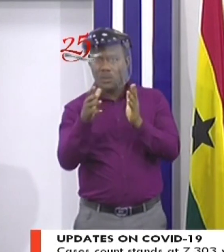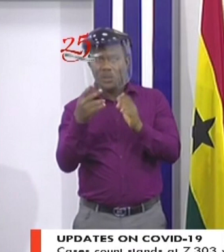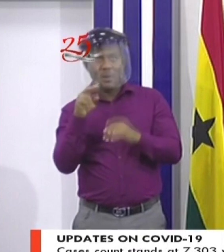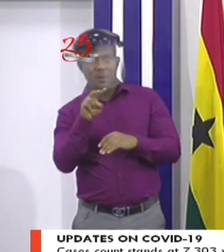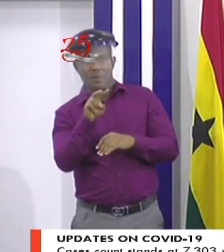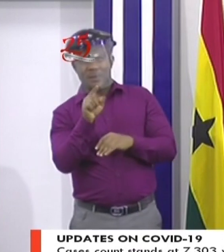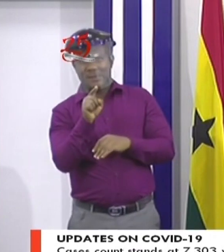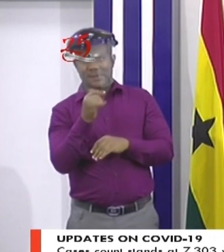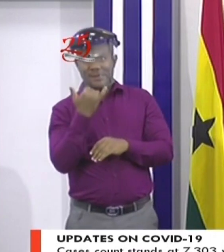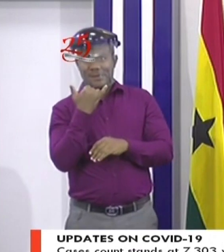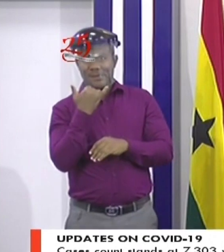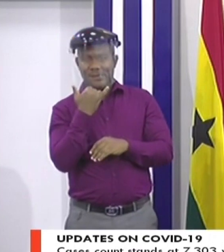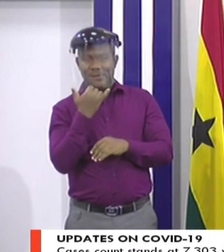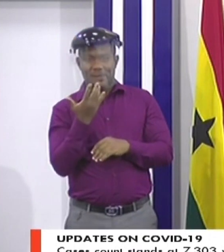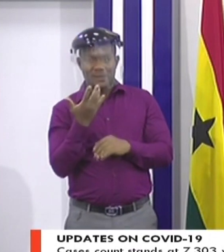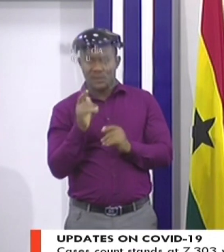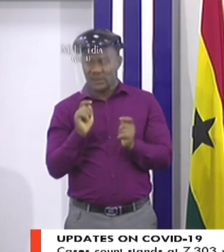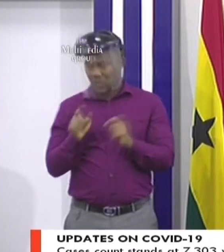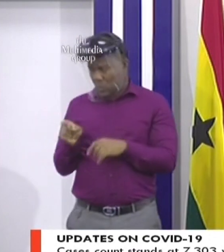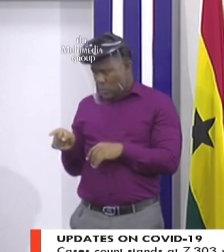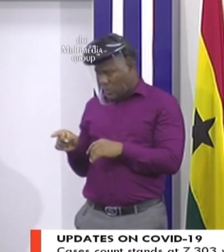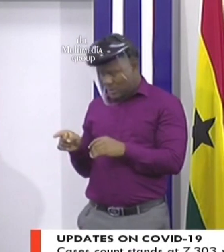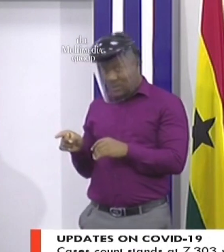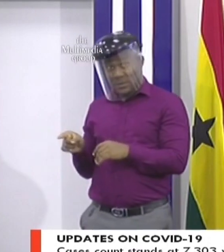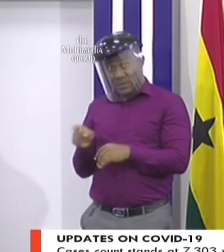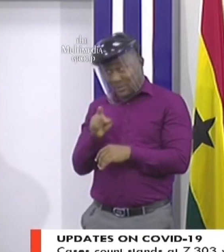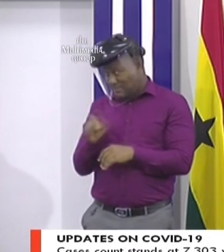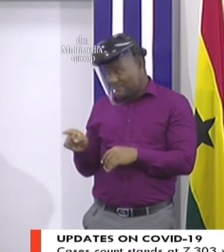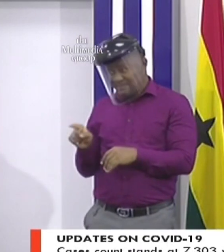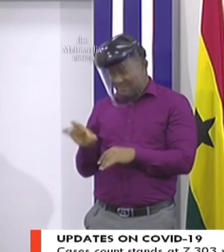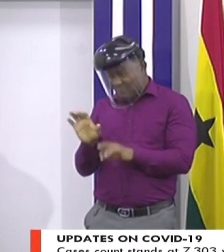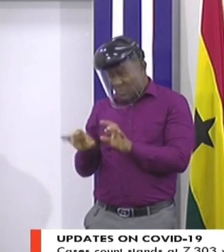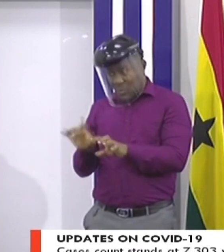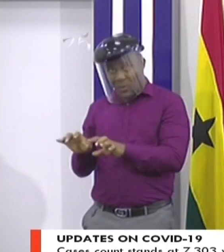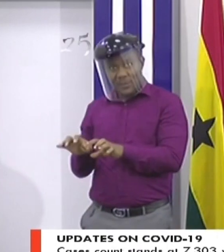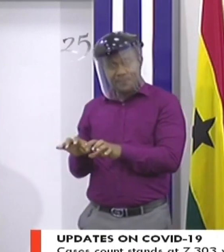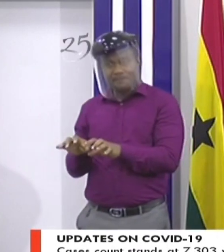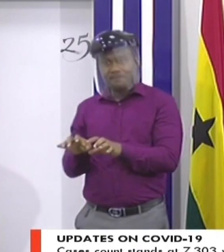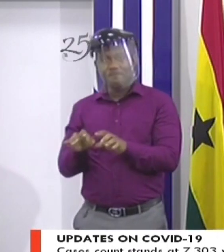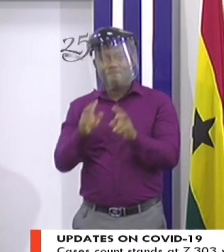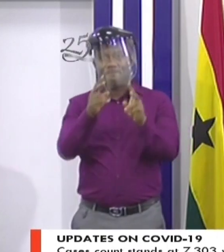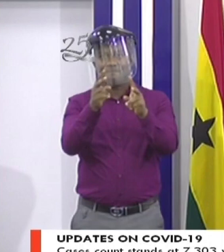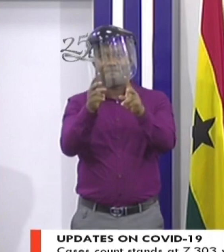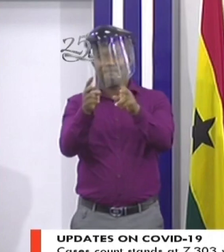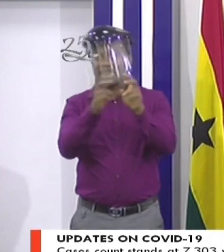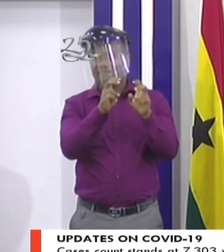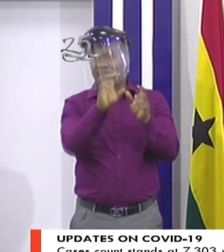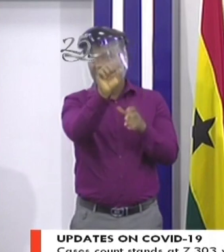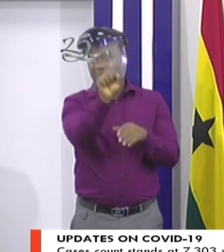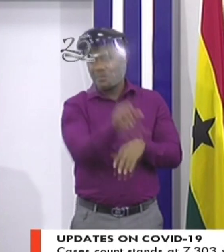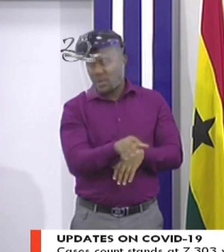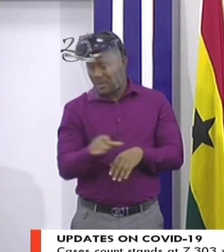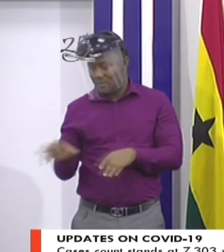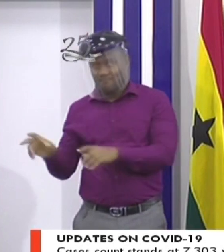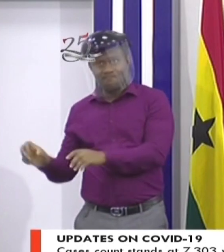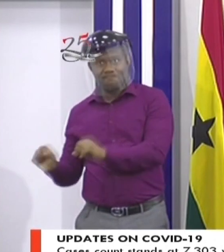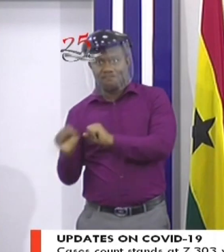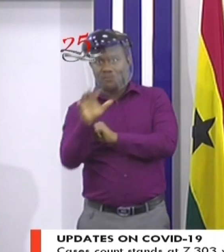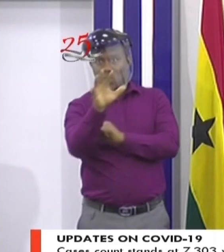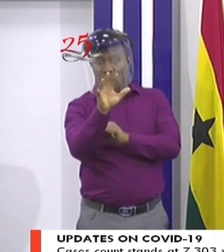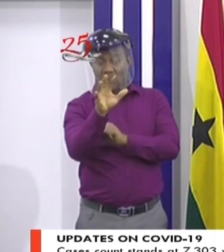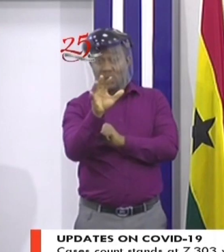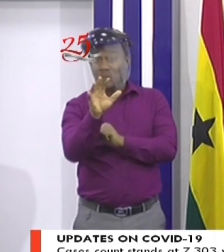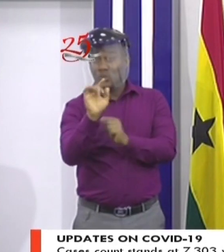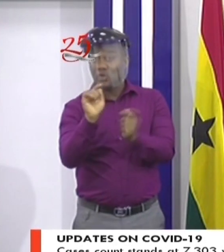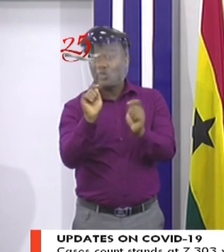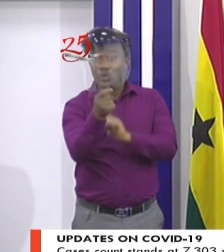that things were a bit different from what he wanted to punch. So quickly he had to pull this down and immediately